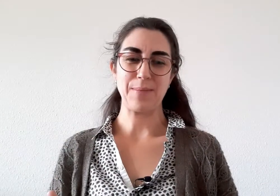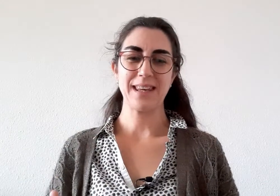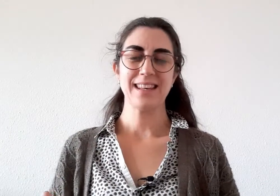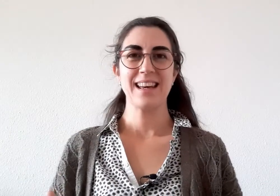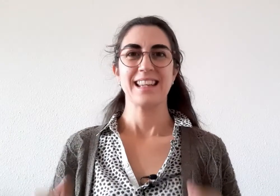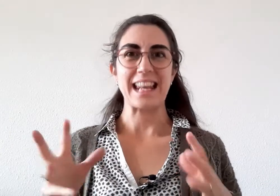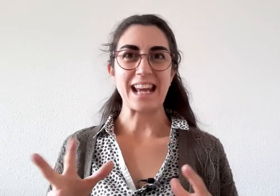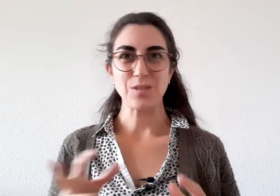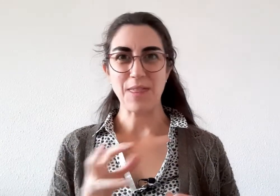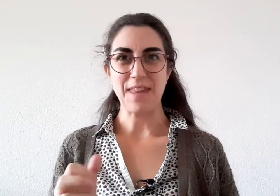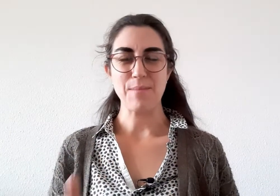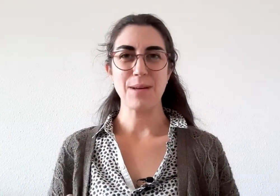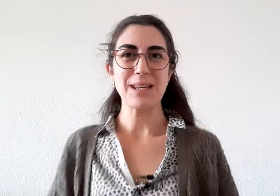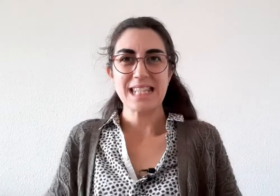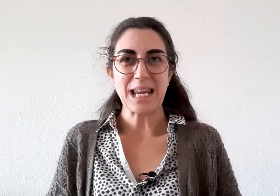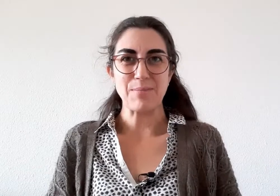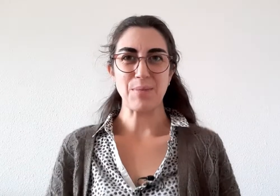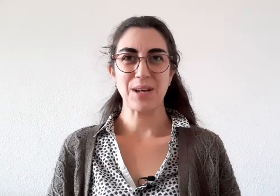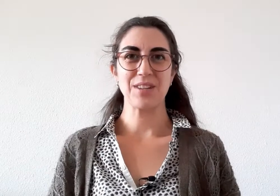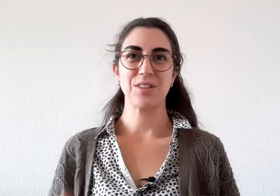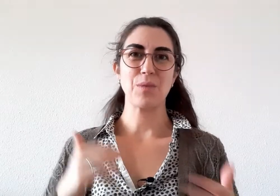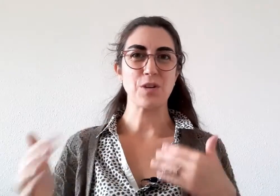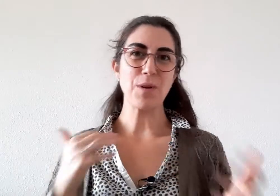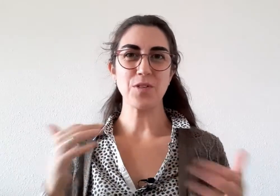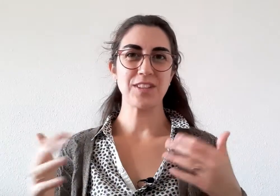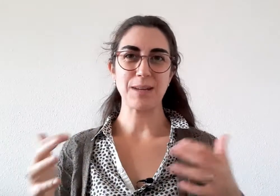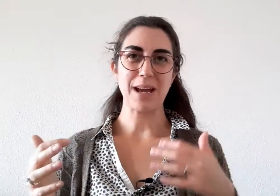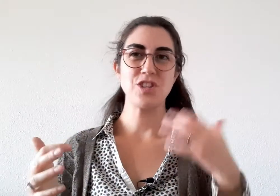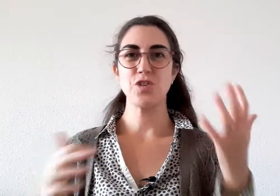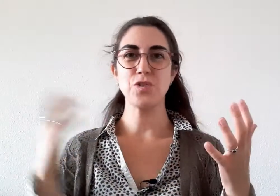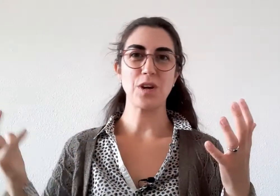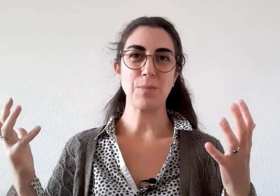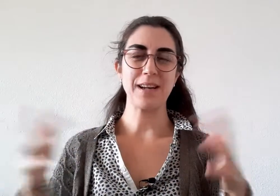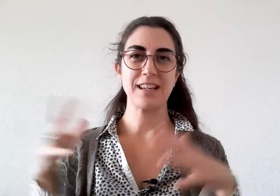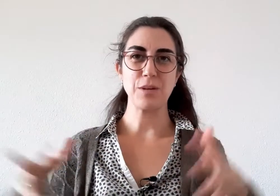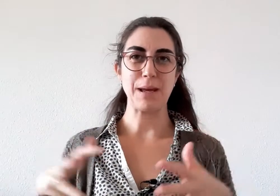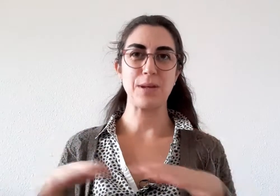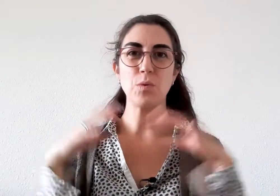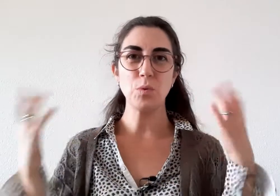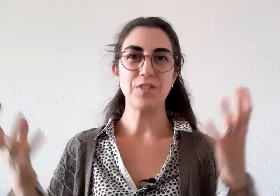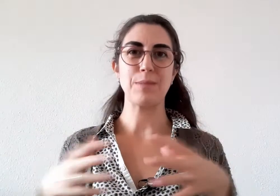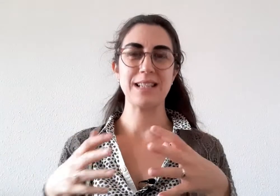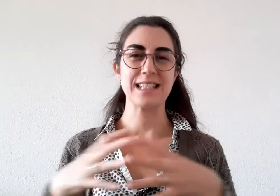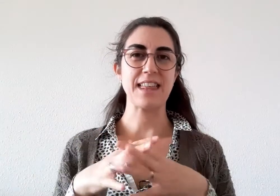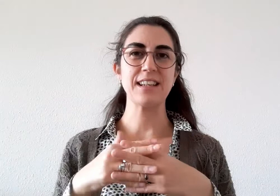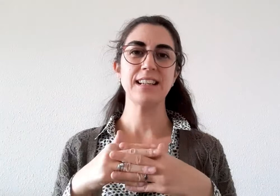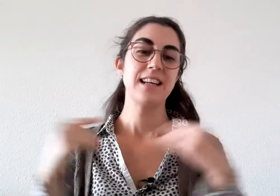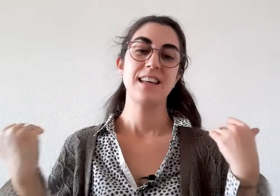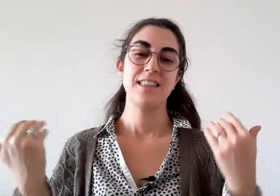baby, connect with them, and be a team. Because when you're both on the same page, you, your partner, your baby, all the family together, things